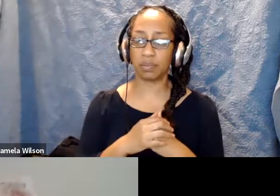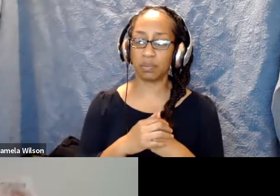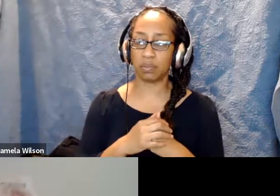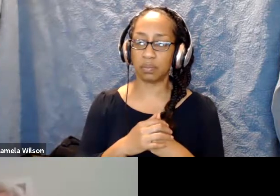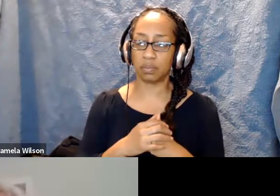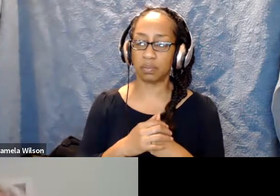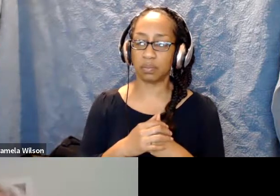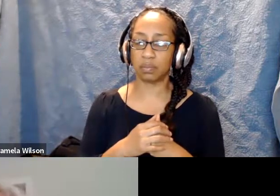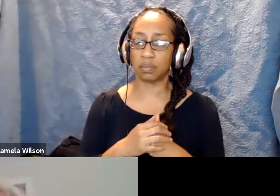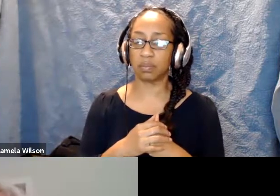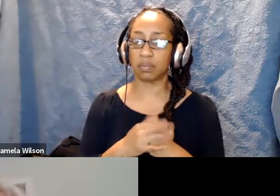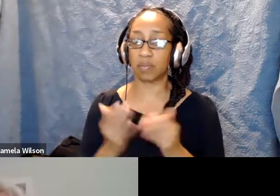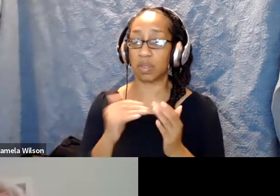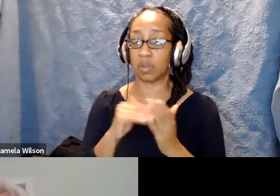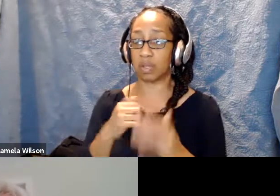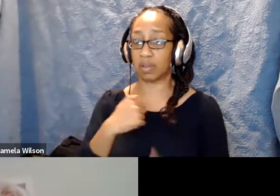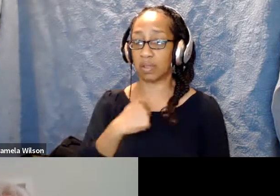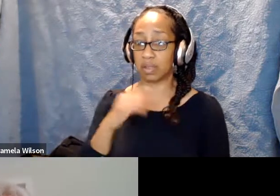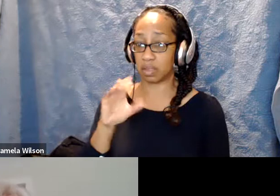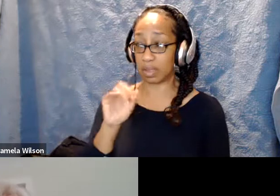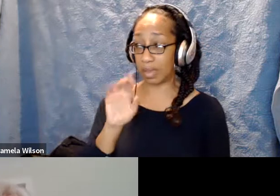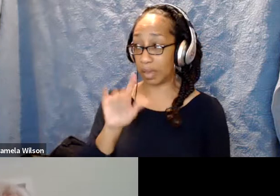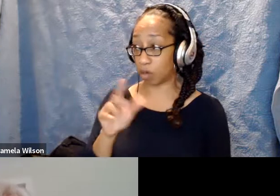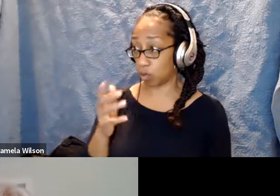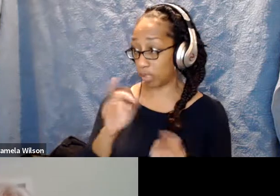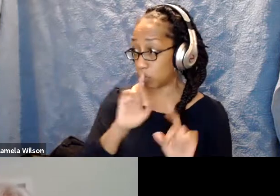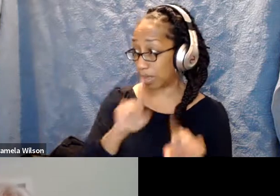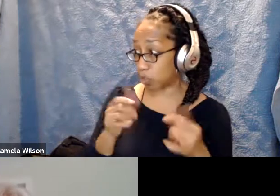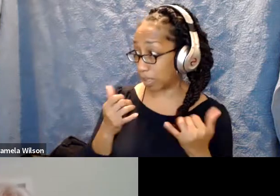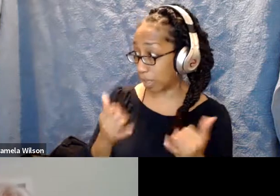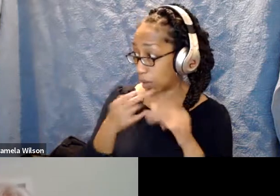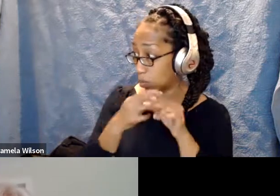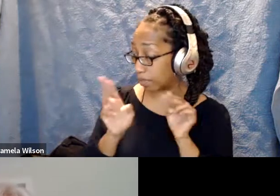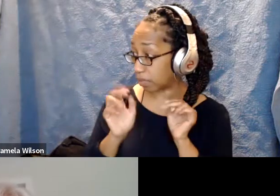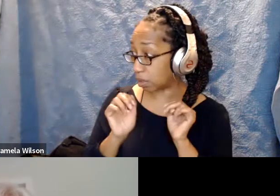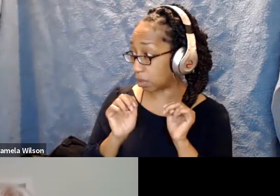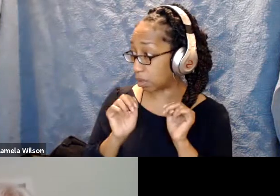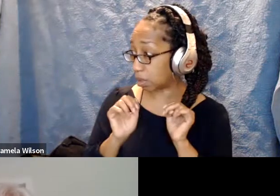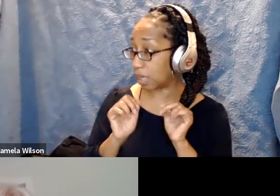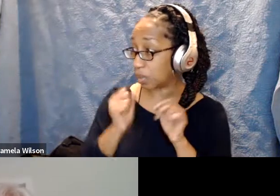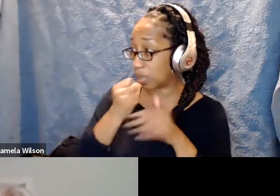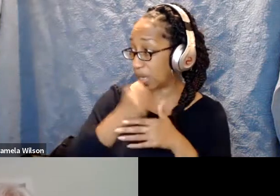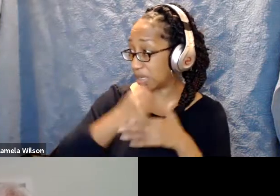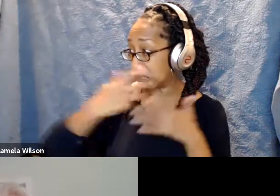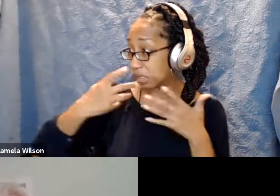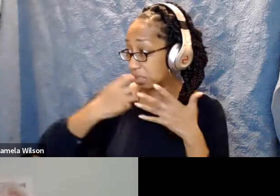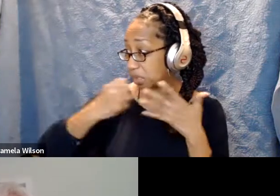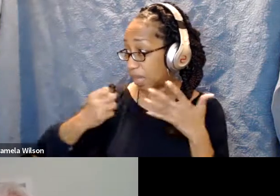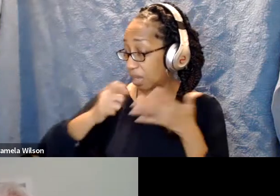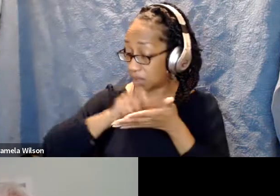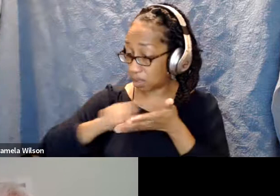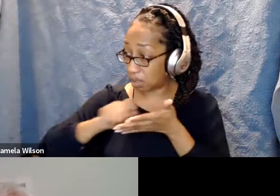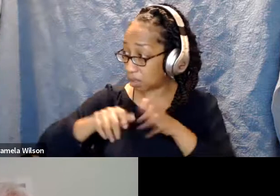Okay, Kim, this is Carol. Would you like me to answer that now briefly? And perhaps we can expand upon it in writing,